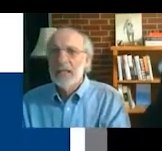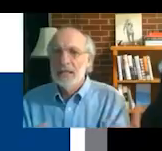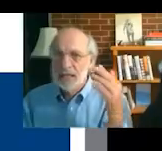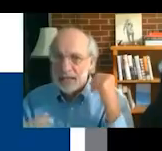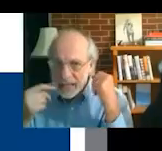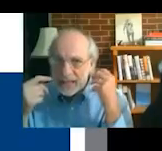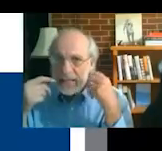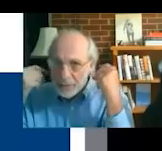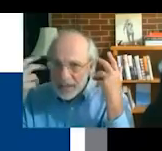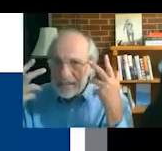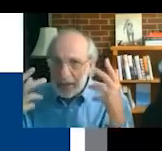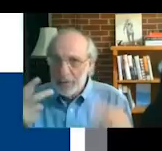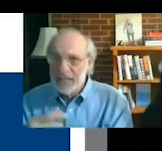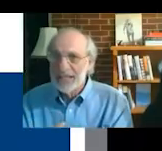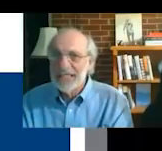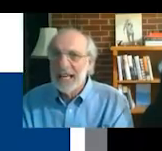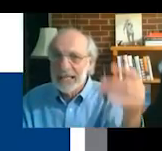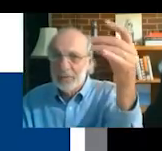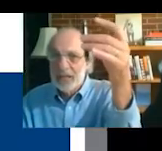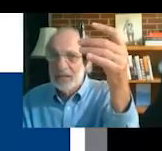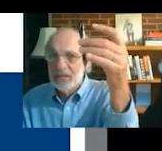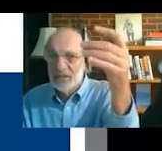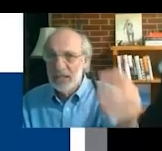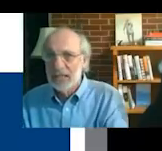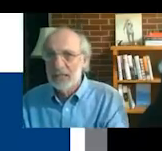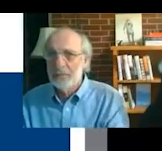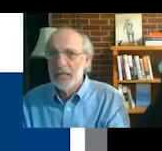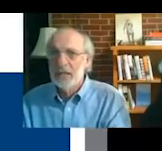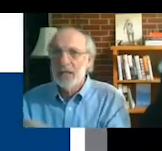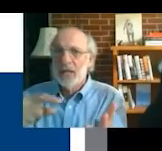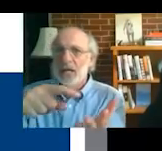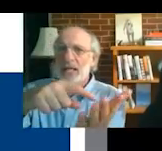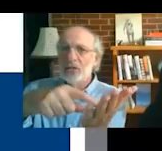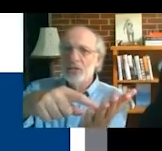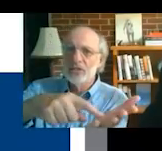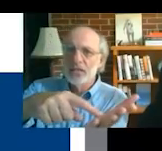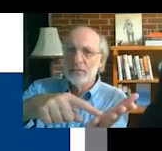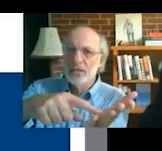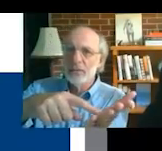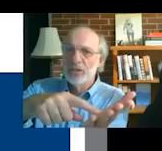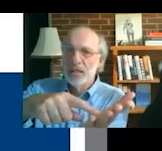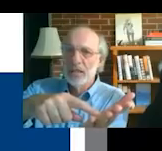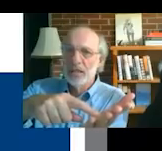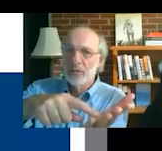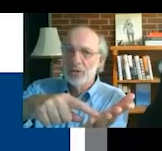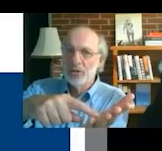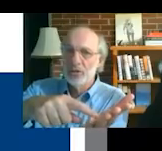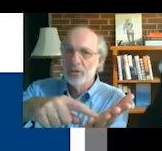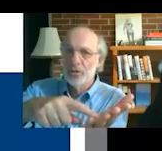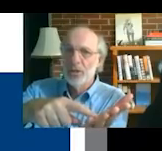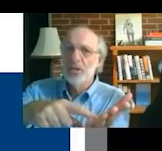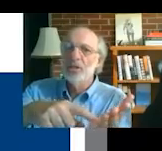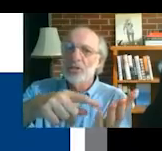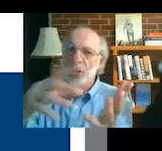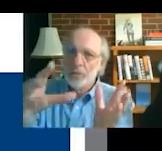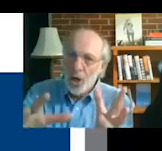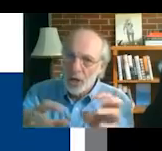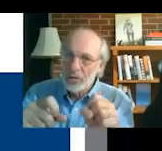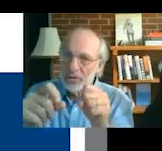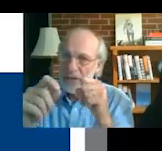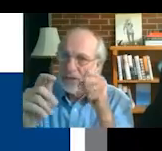it. And my saying pin can guide me to select the pen. I could do the same thing with sign language.